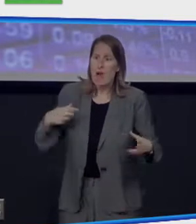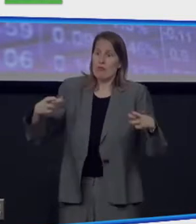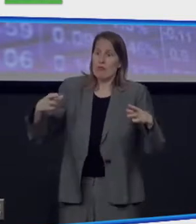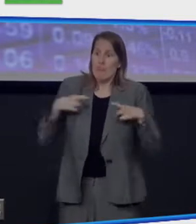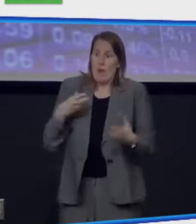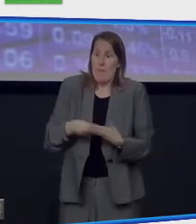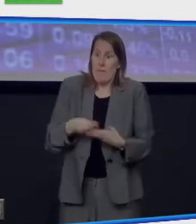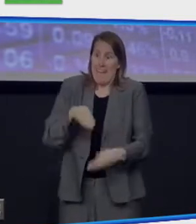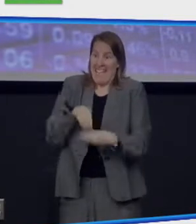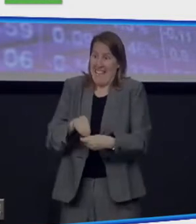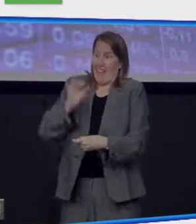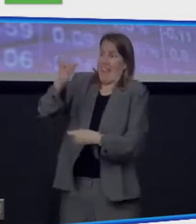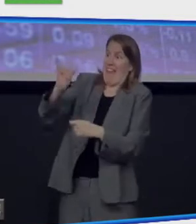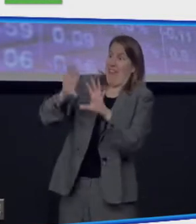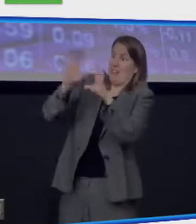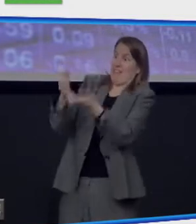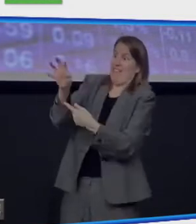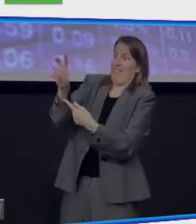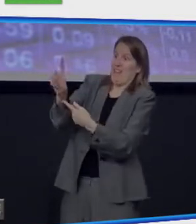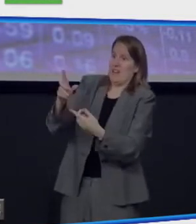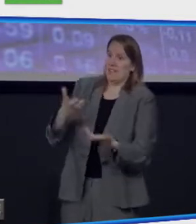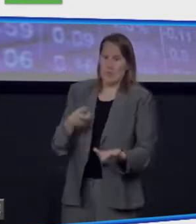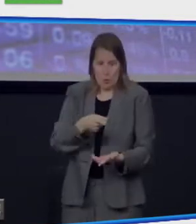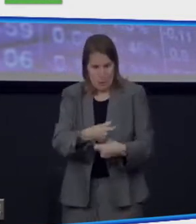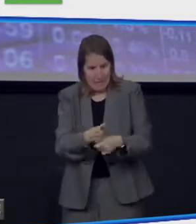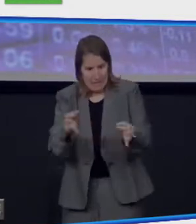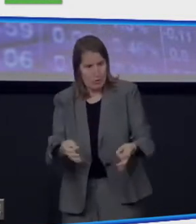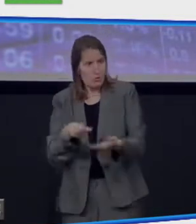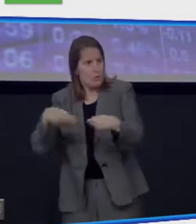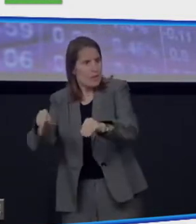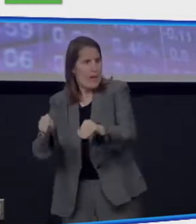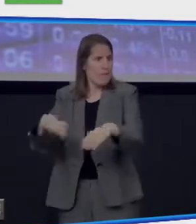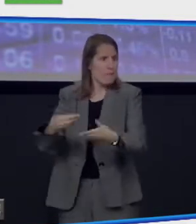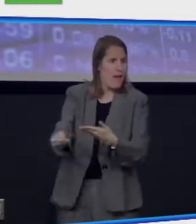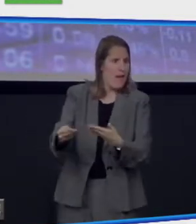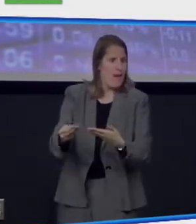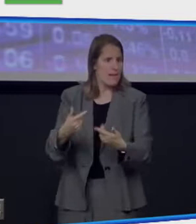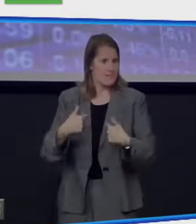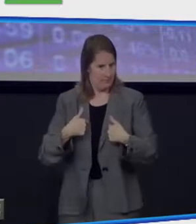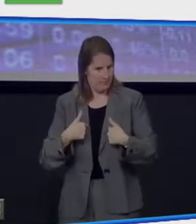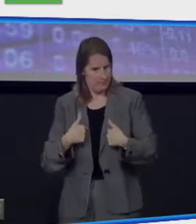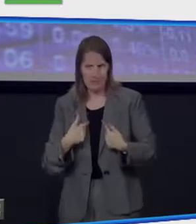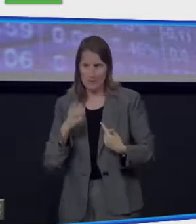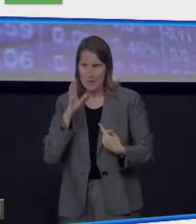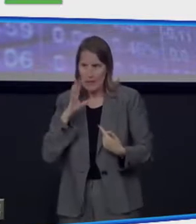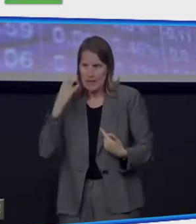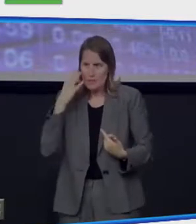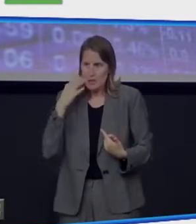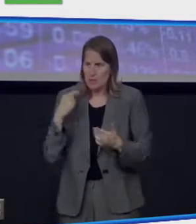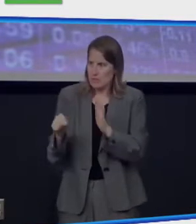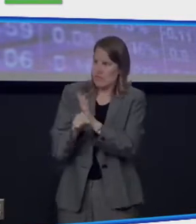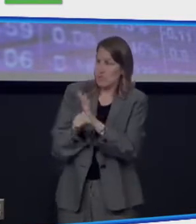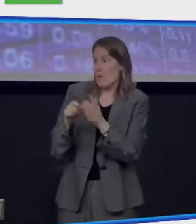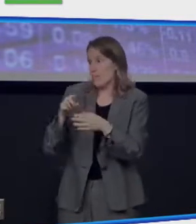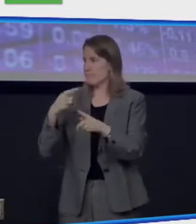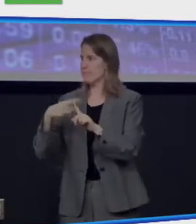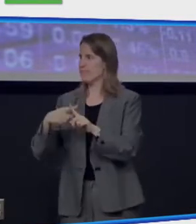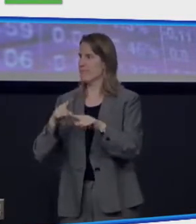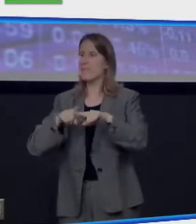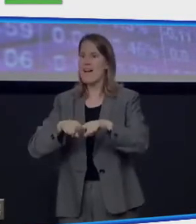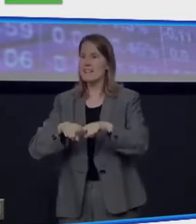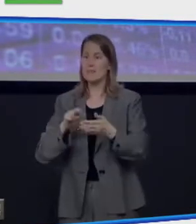kinds of decision making. So again, one situation where we see the critical importance of our ability to process numbers